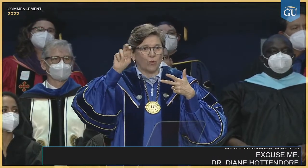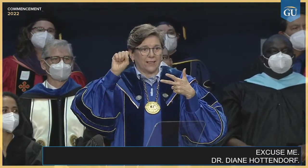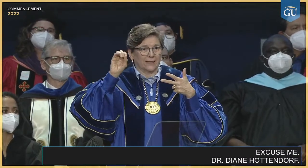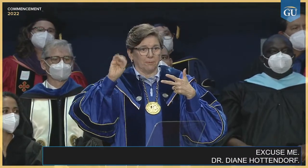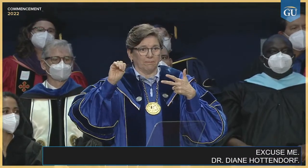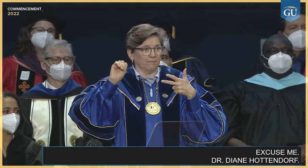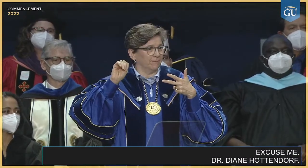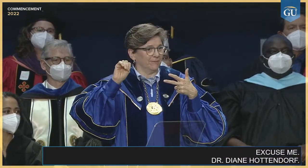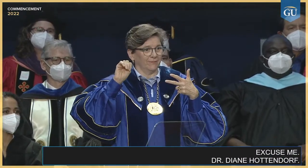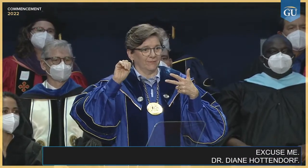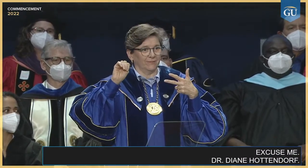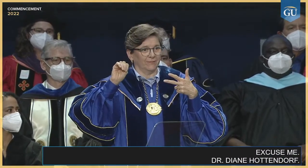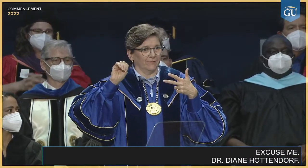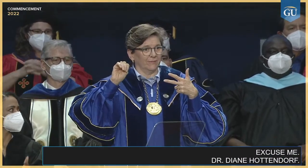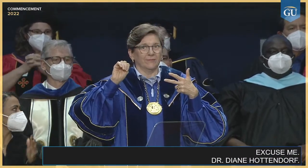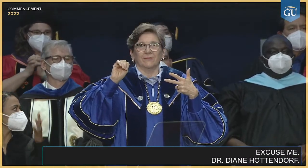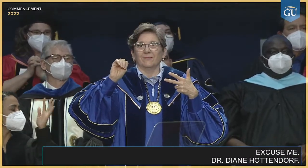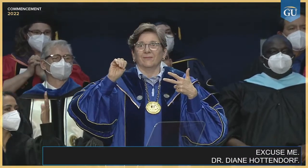Dr. Lily Ransom,